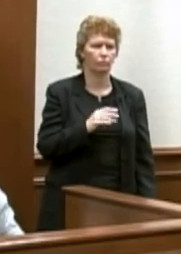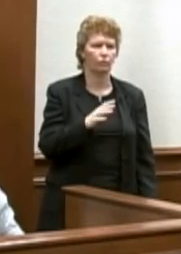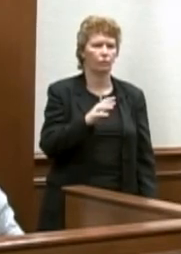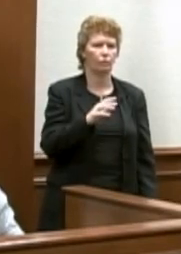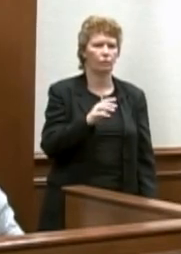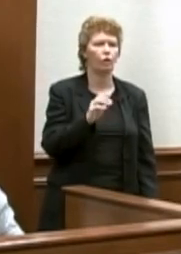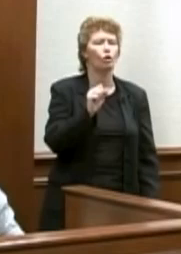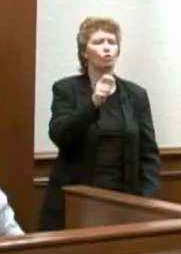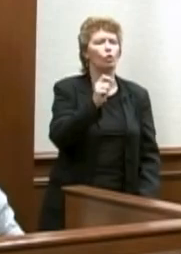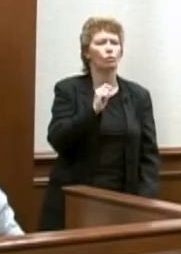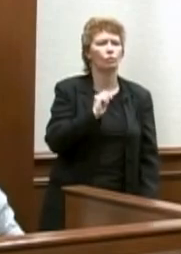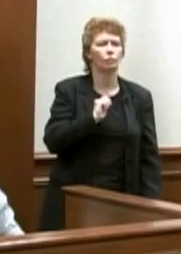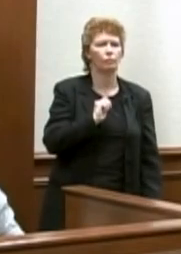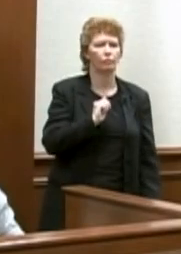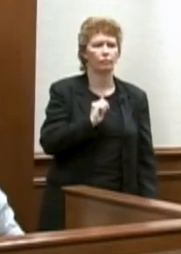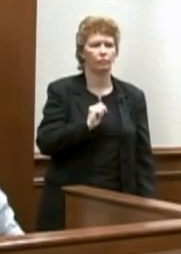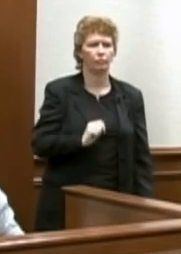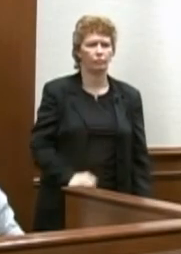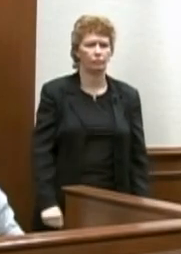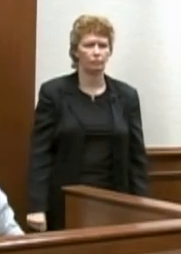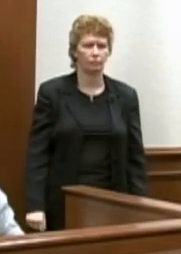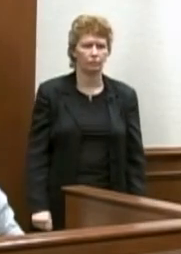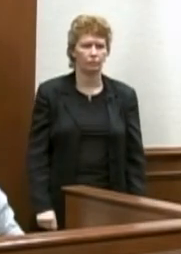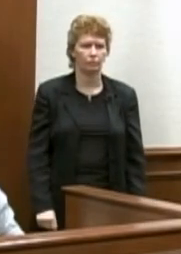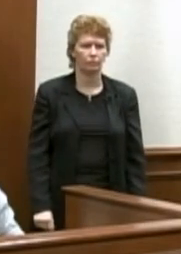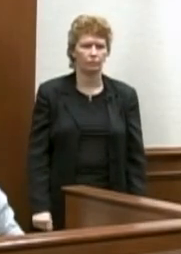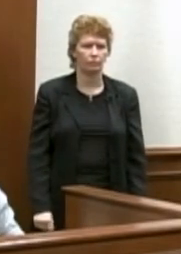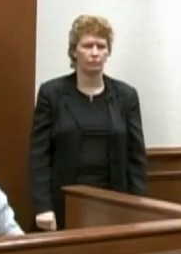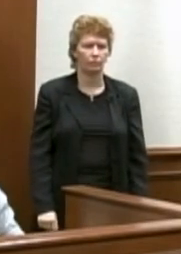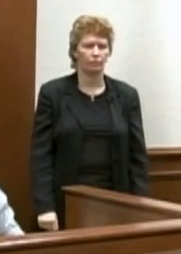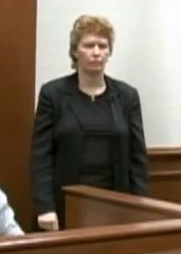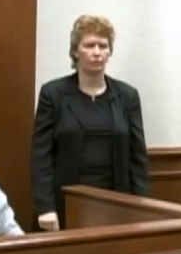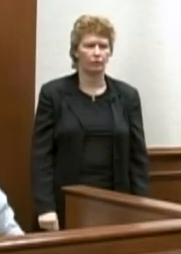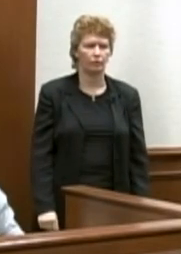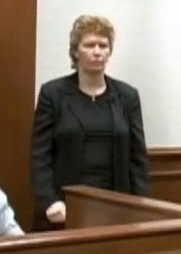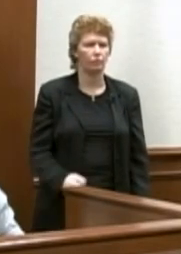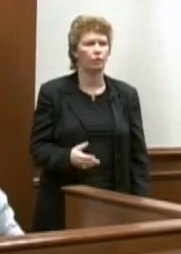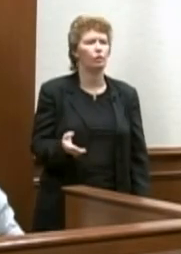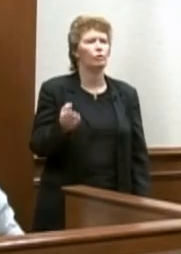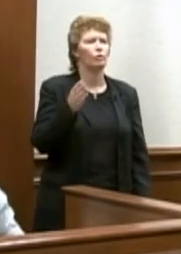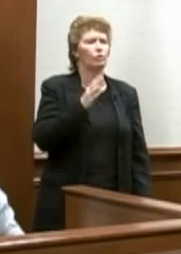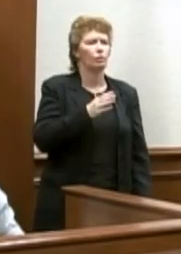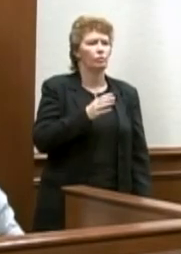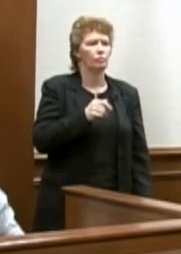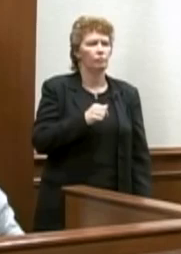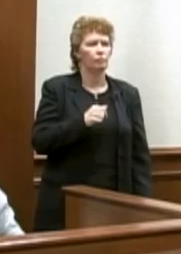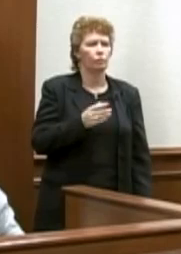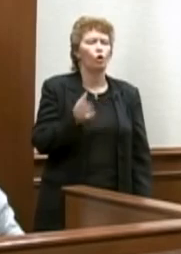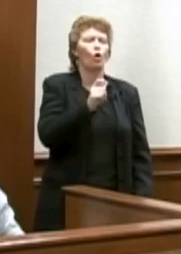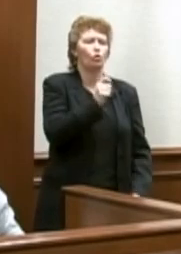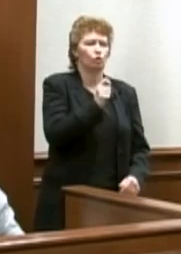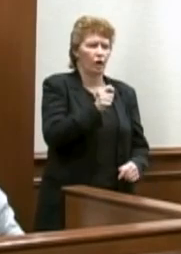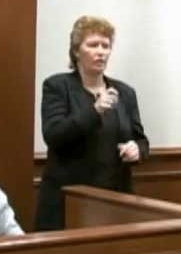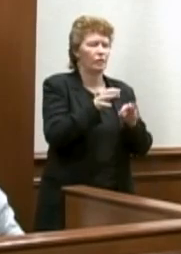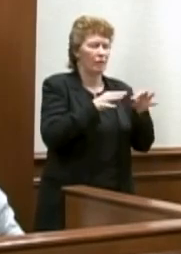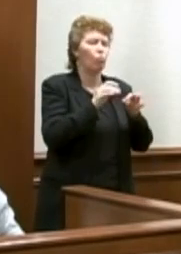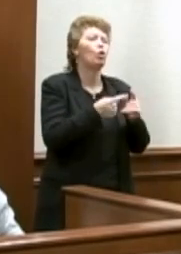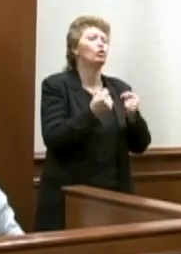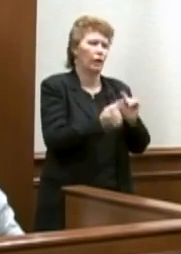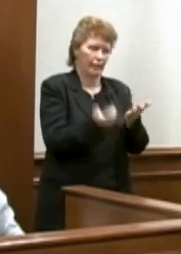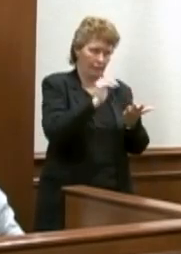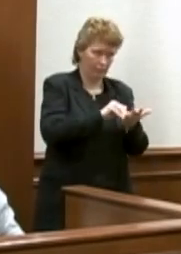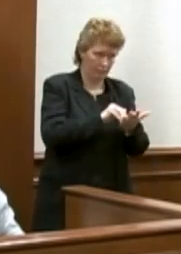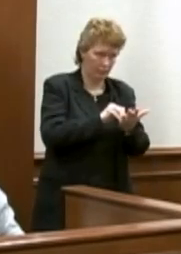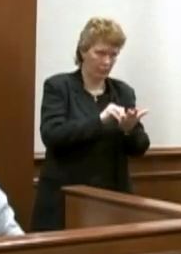Okay, and try to reframe this and see if we can get this resolved. so my question is again, when was the next